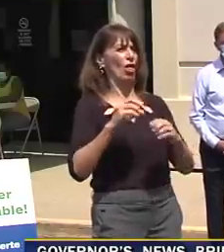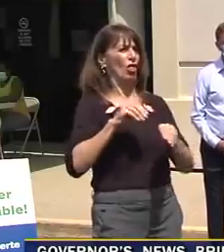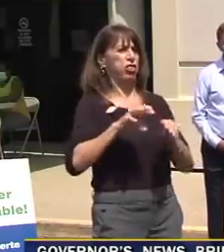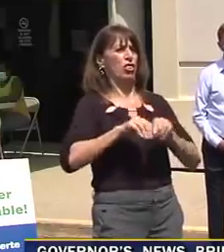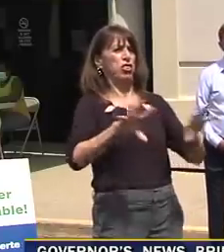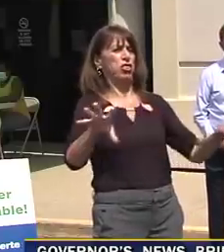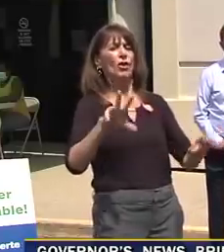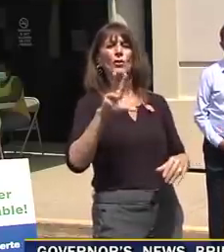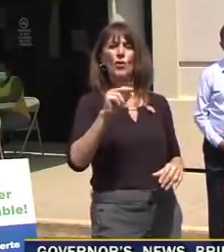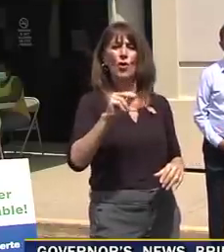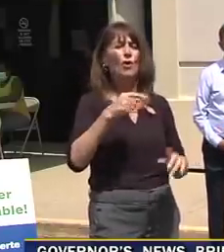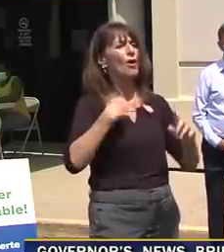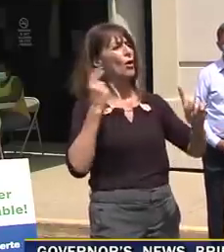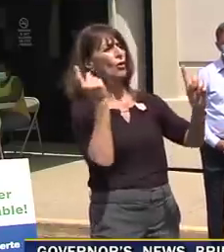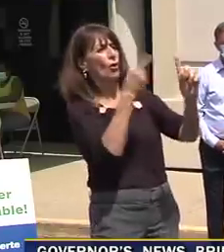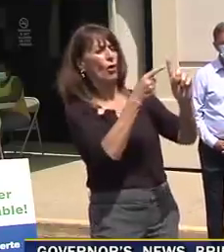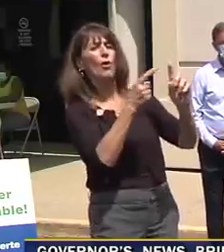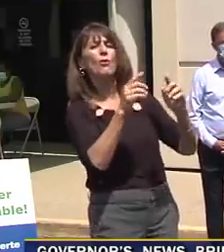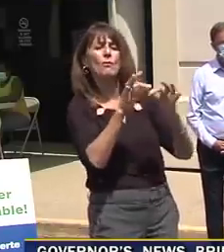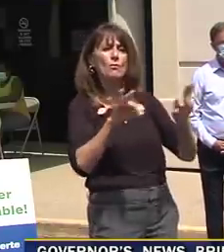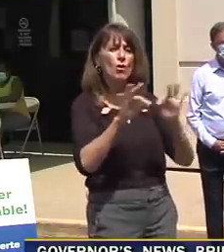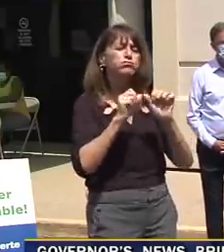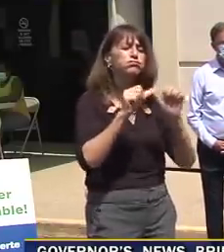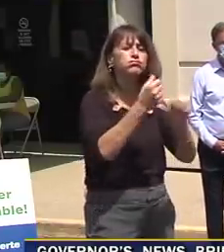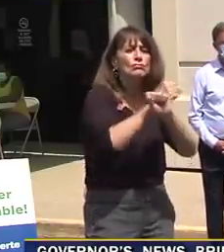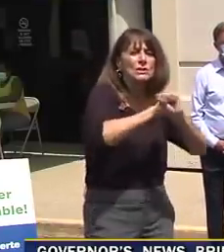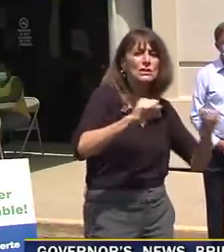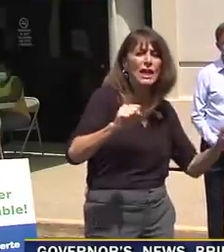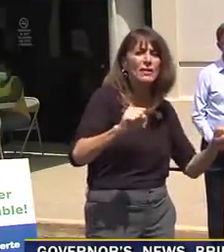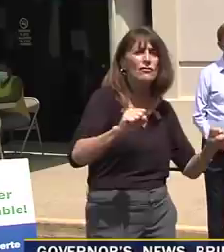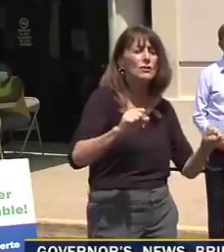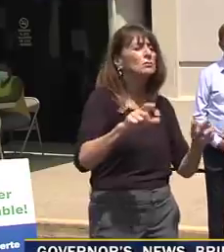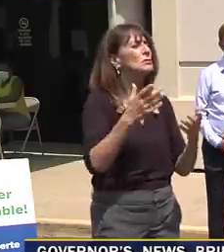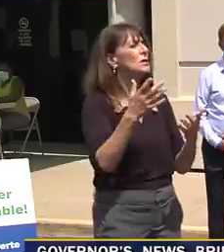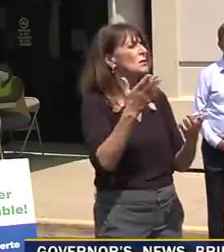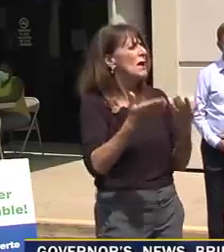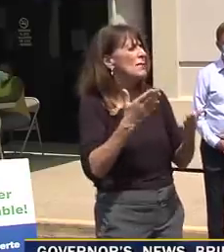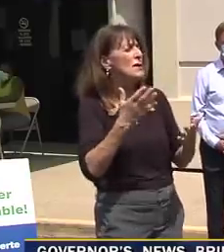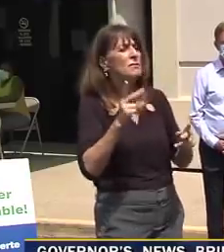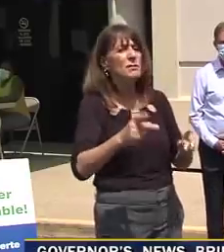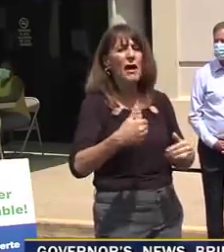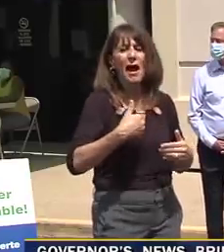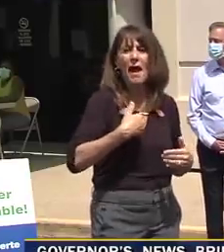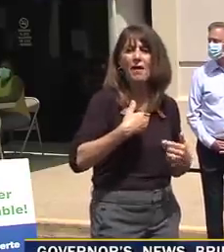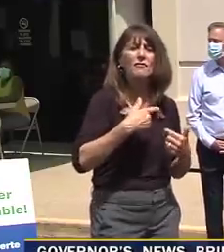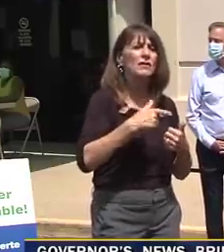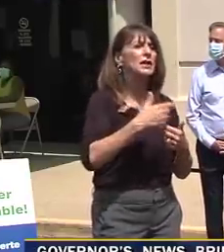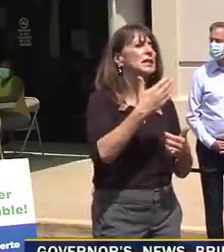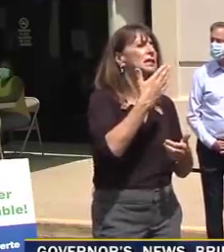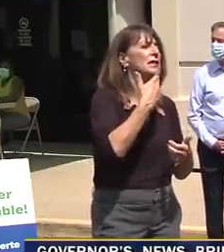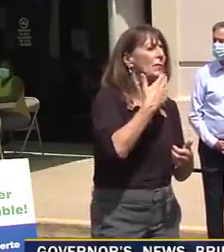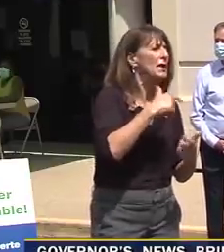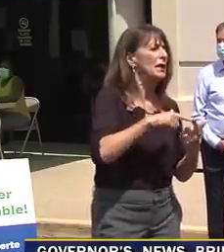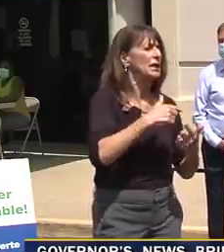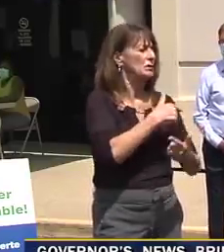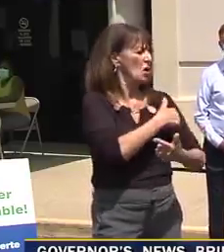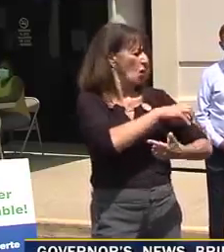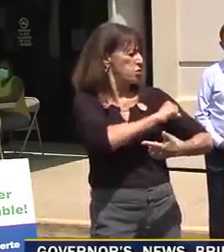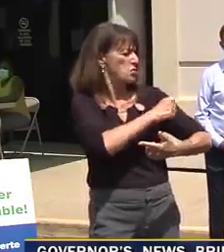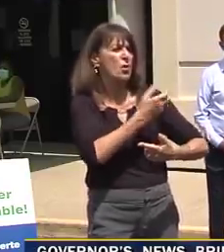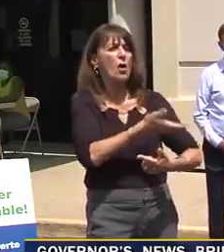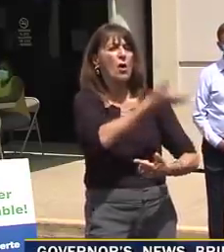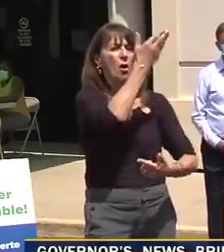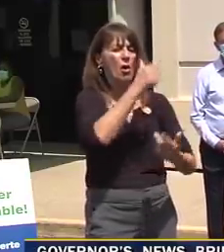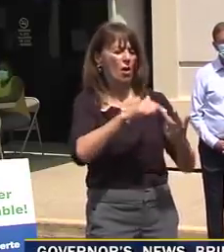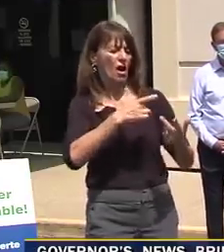and emphasizes safety, but also individuals with diabetes and hypertension and cardiovascular disease